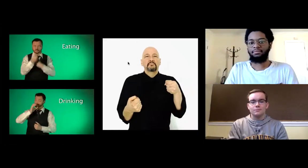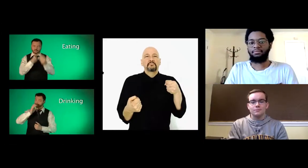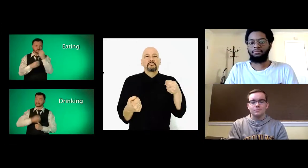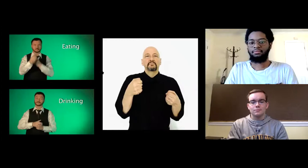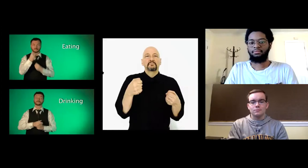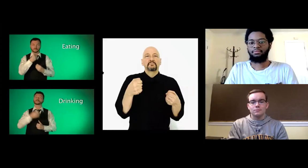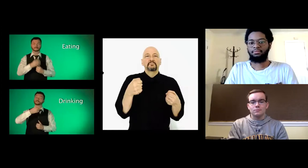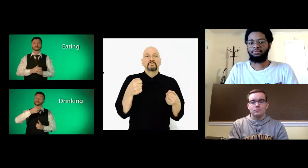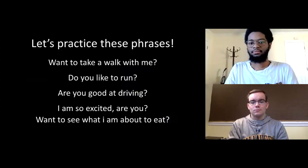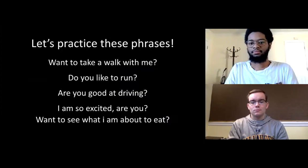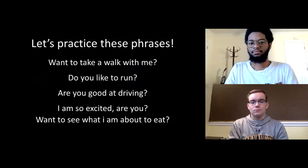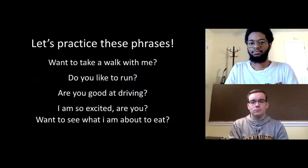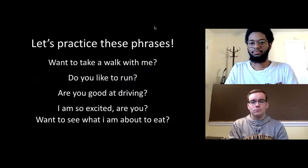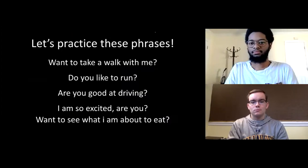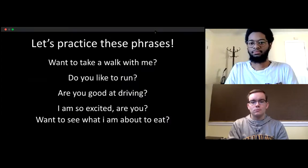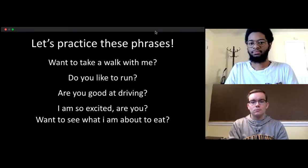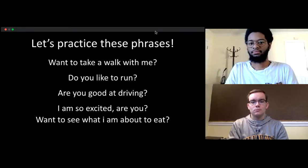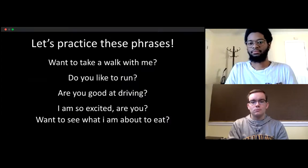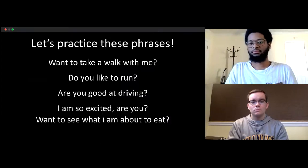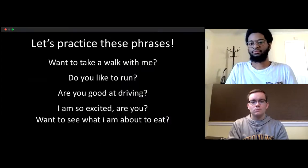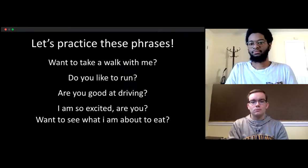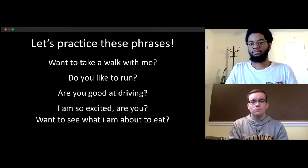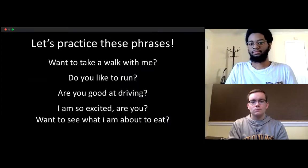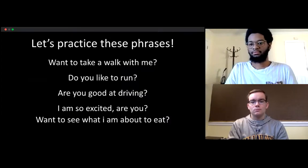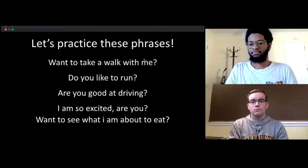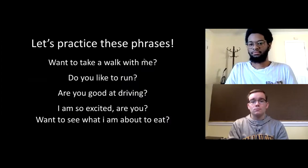And the way you sign it is just like if you were turning a wheel.